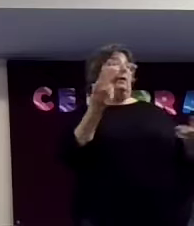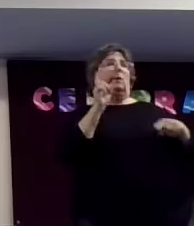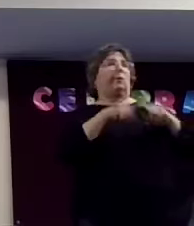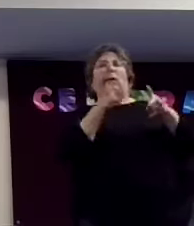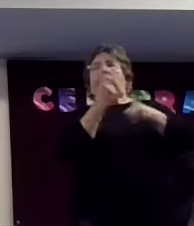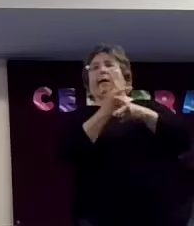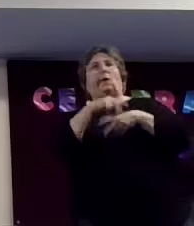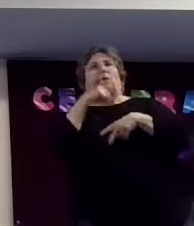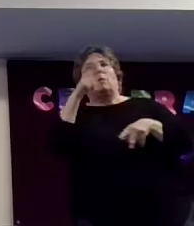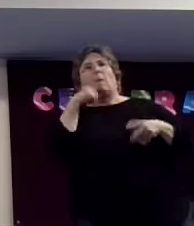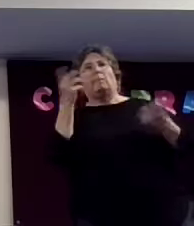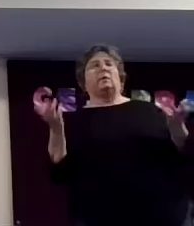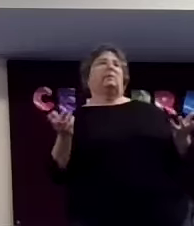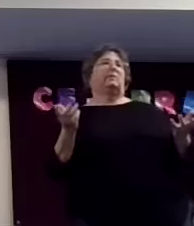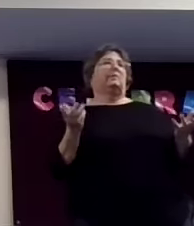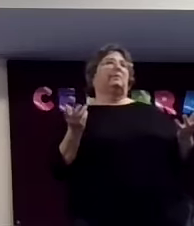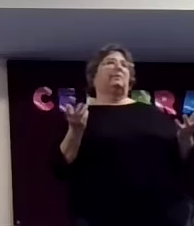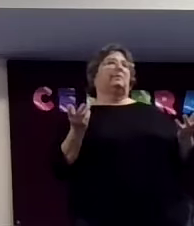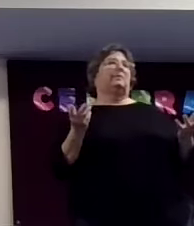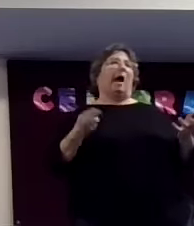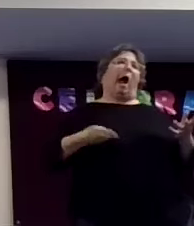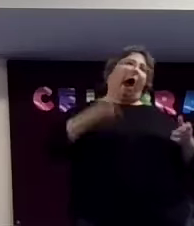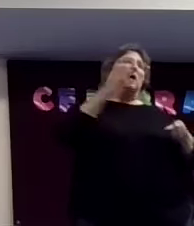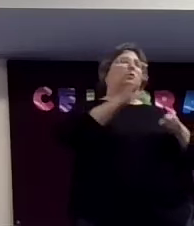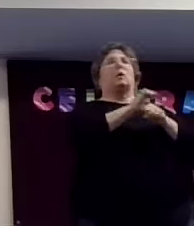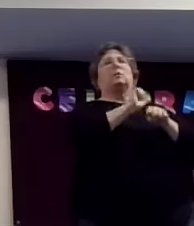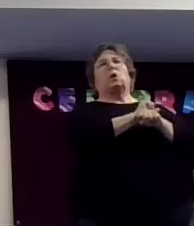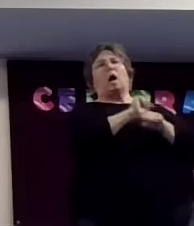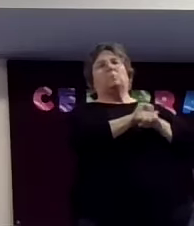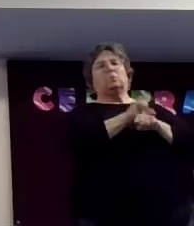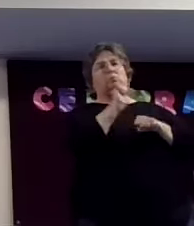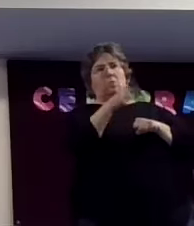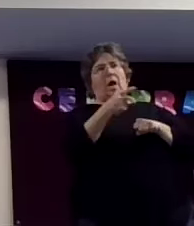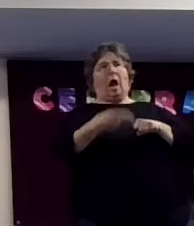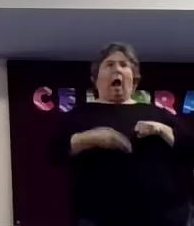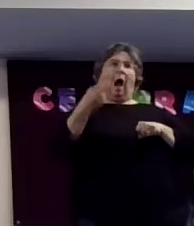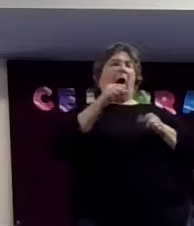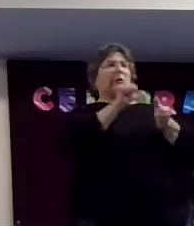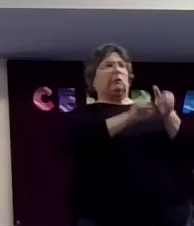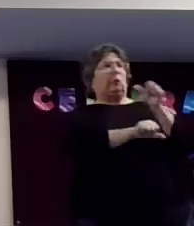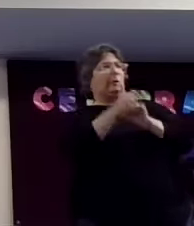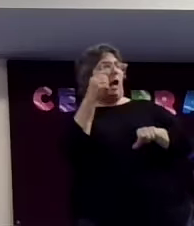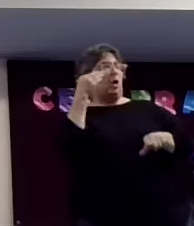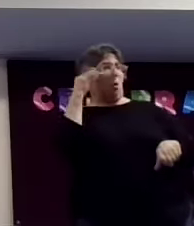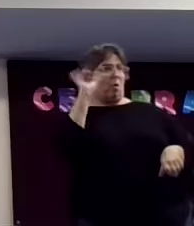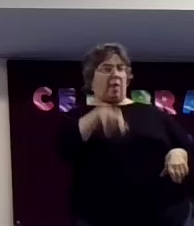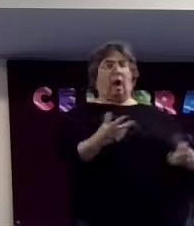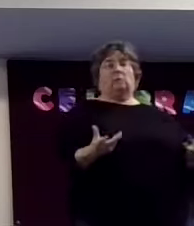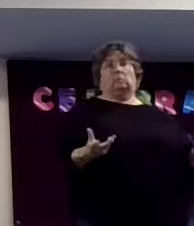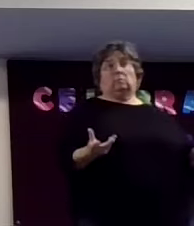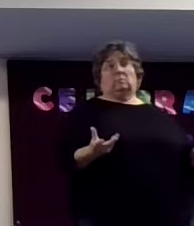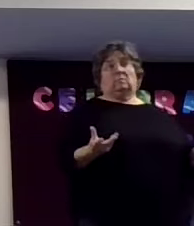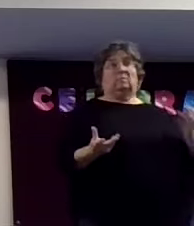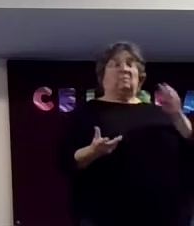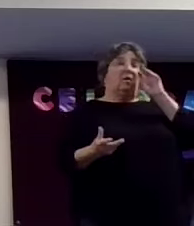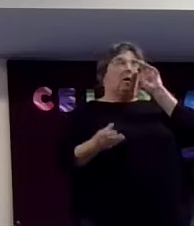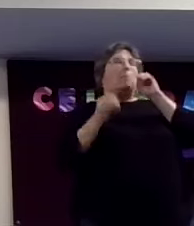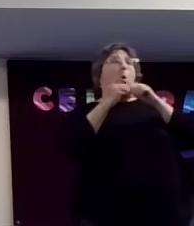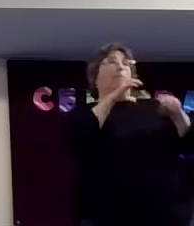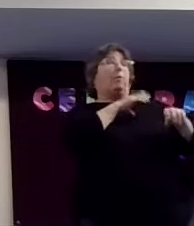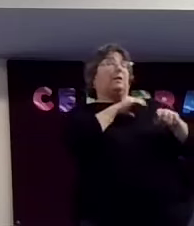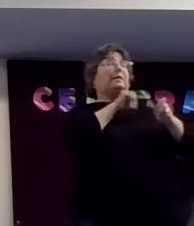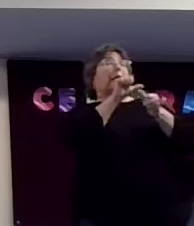you can't take care of the public. And it's a high stress job. High suicide, in case you know about that. More